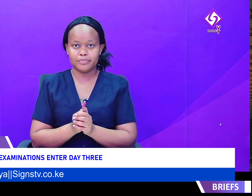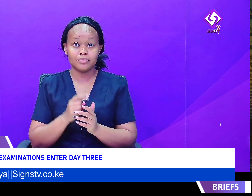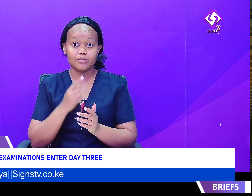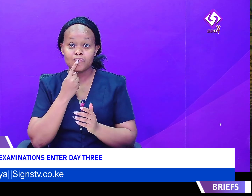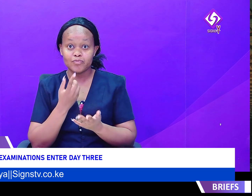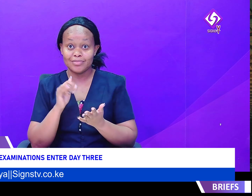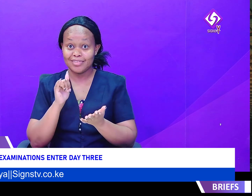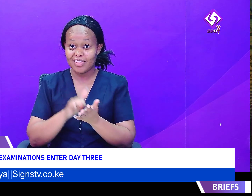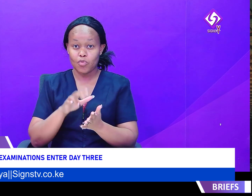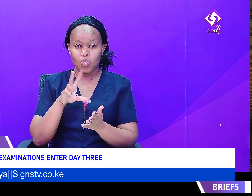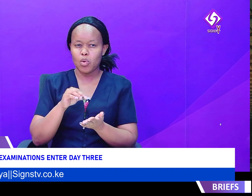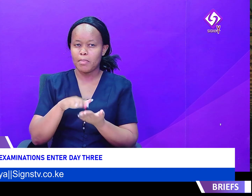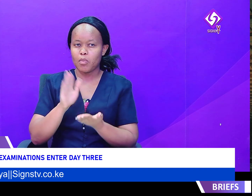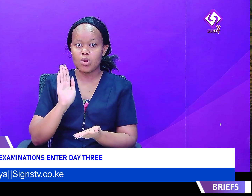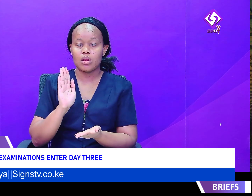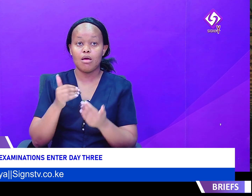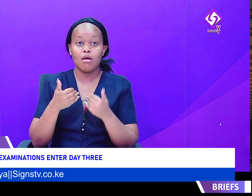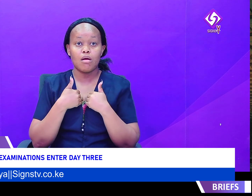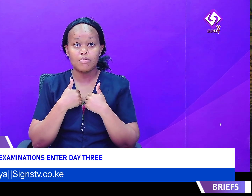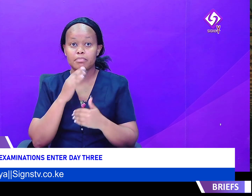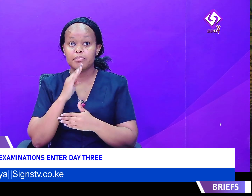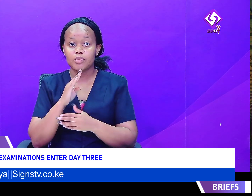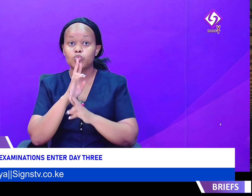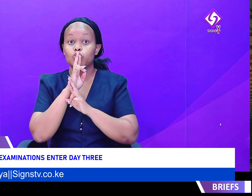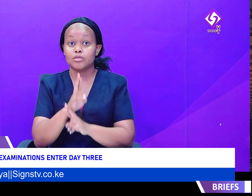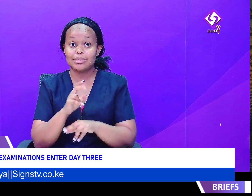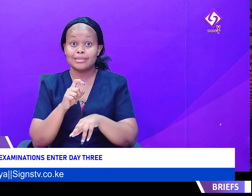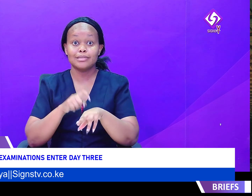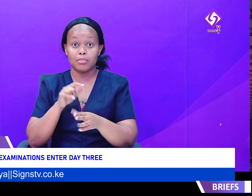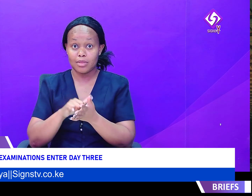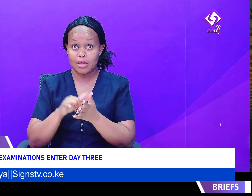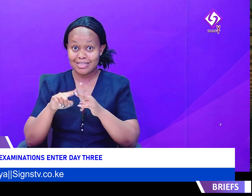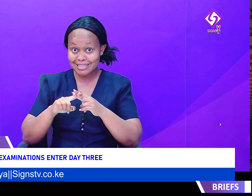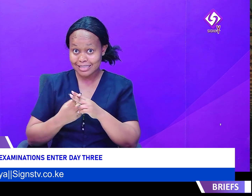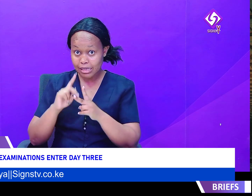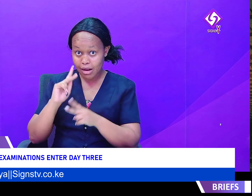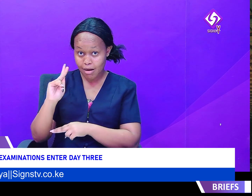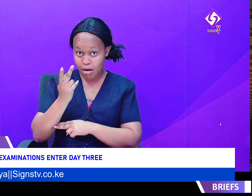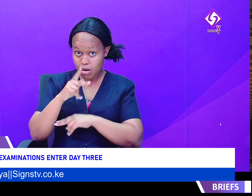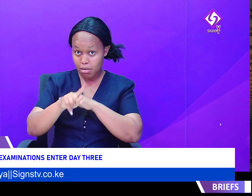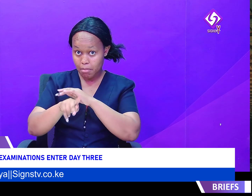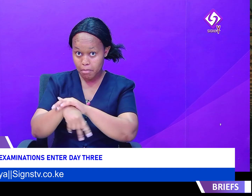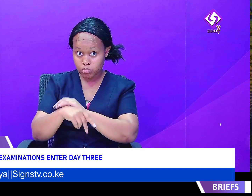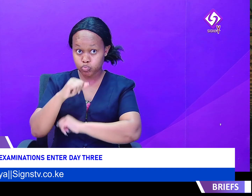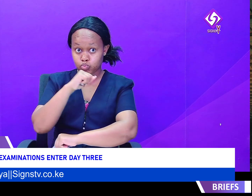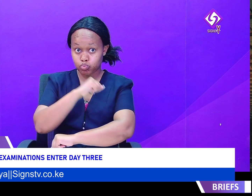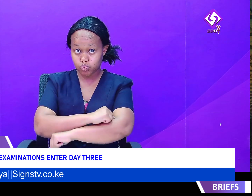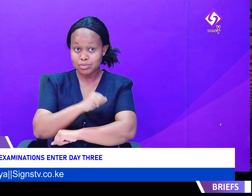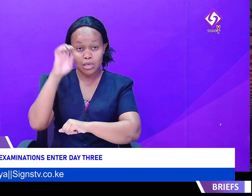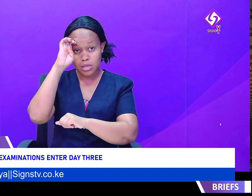beginning of the Kenya Primary School Education Assessment (KPSEA) and Kenya